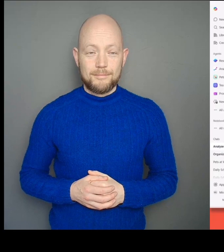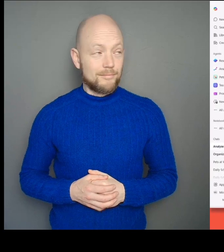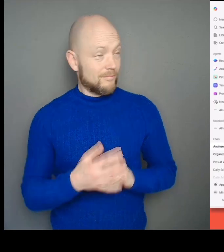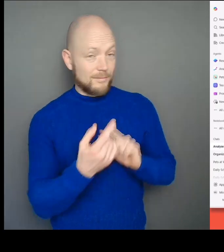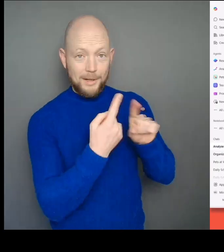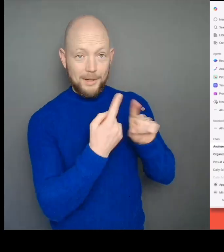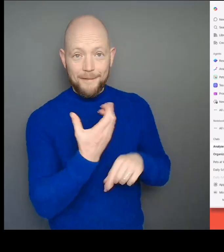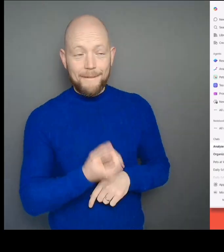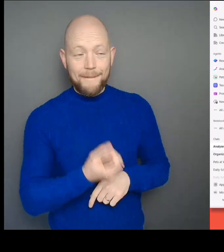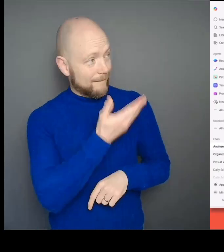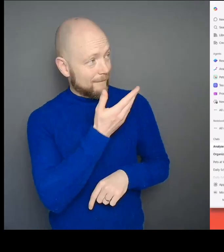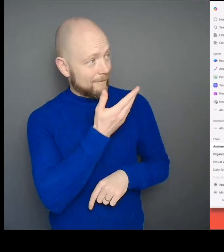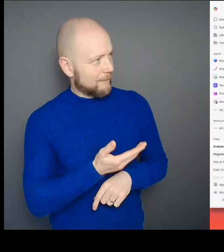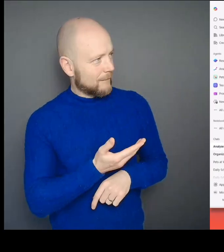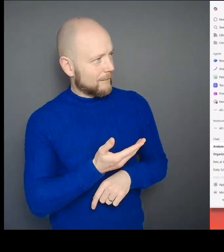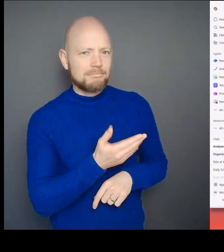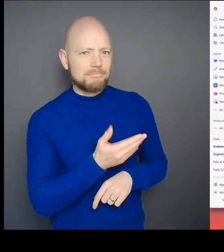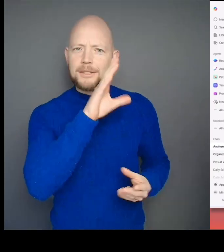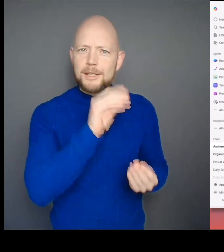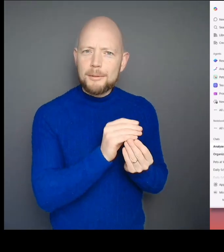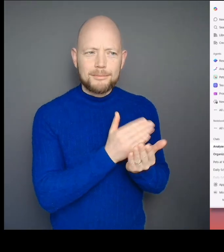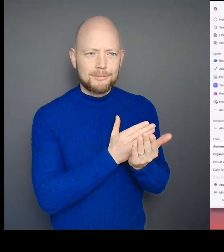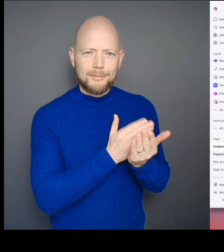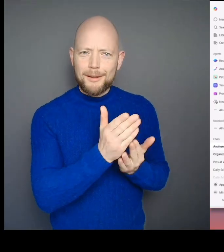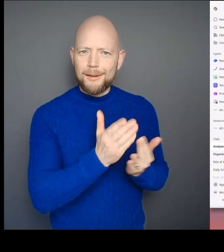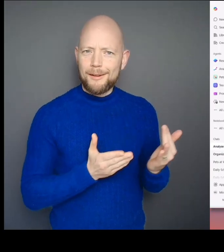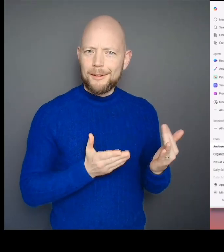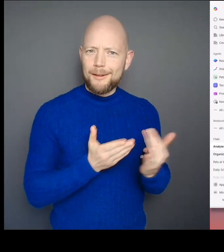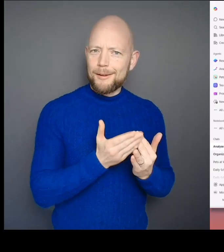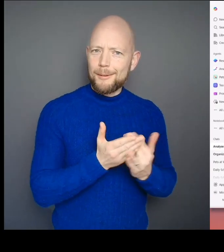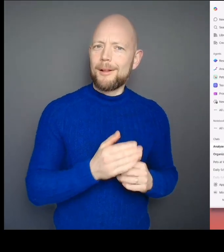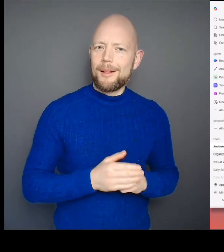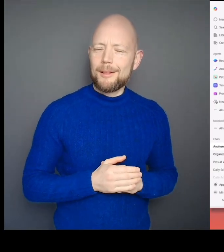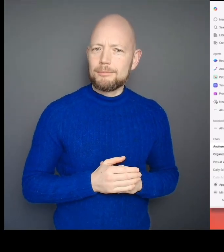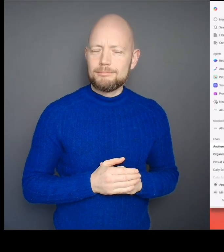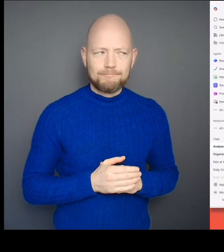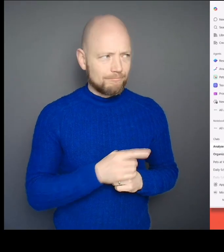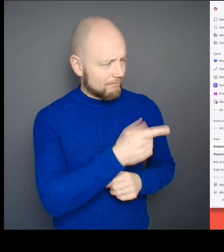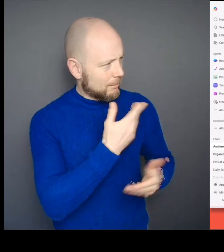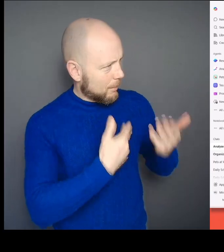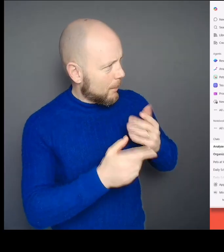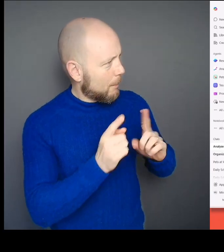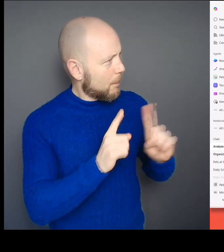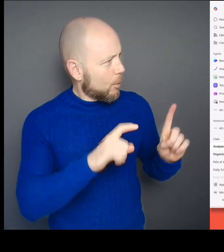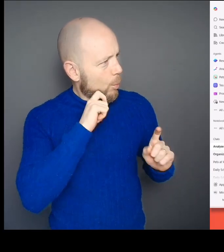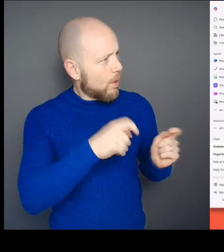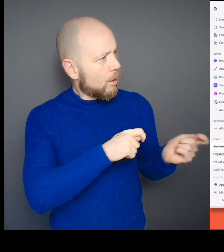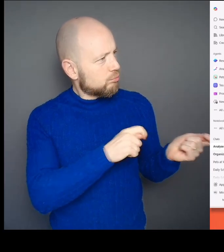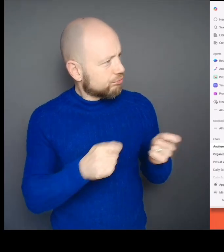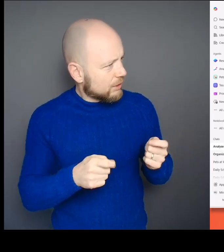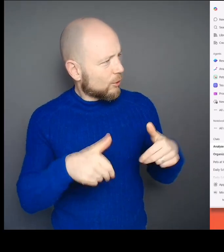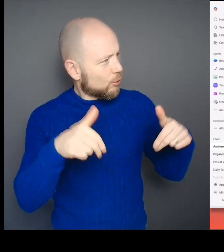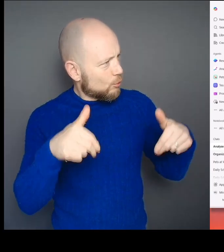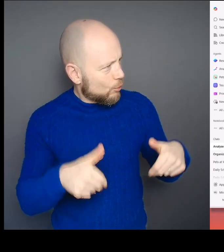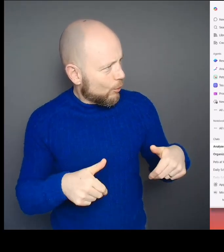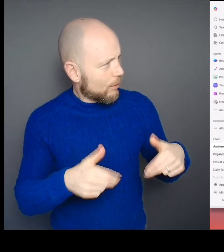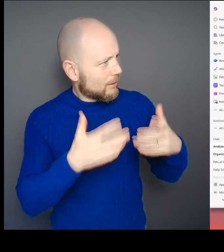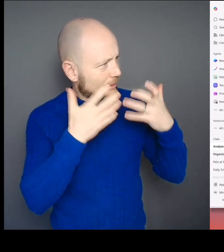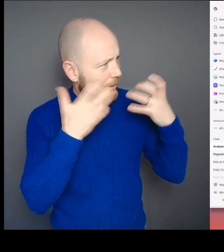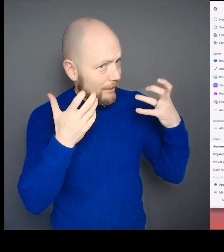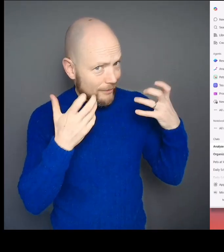clear, accessible summary. So here we go. What people are most likely to bring: dogs, cats. I wonder if we should allow fish and